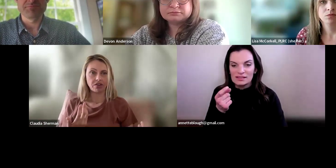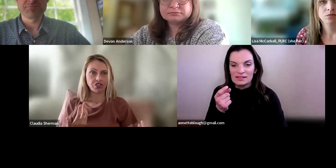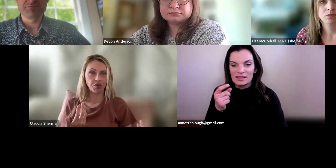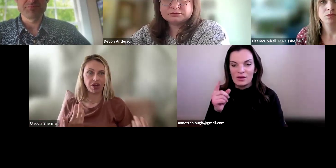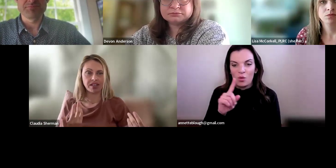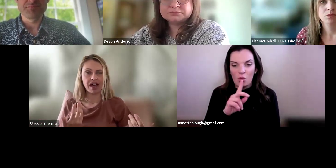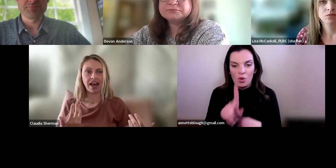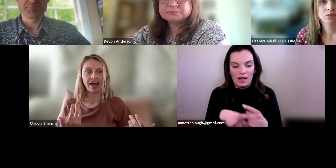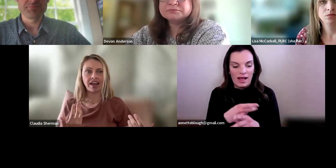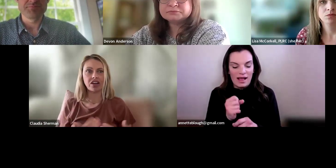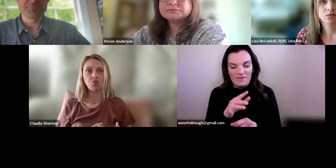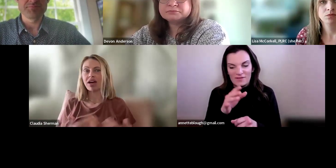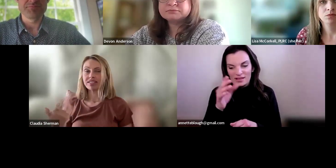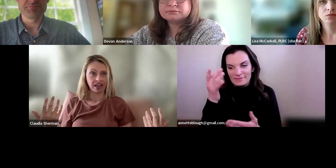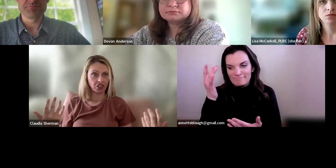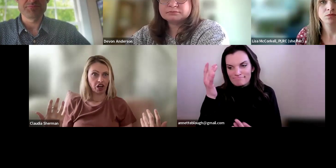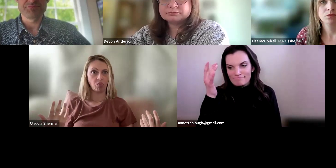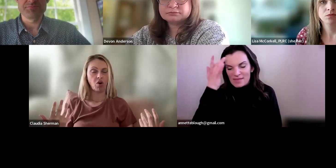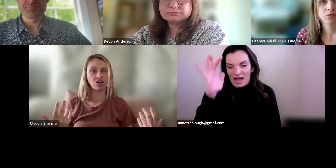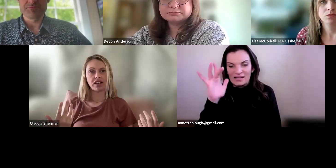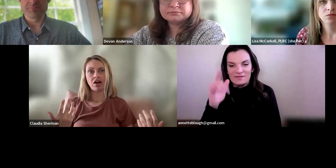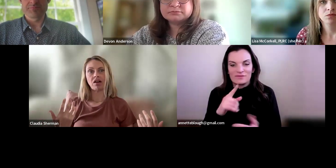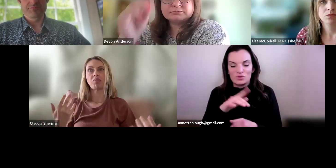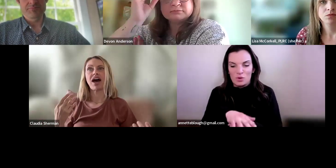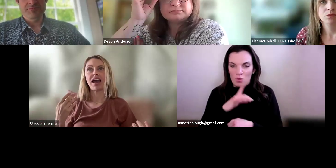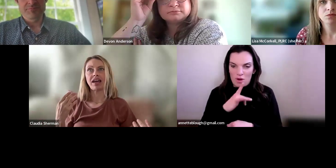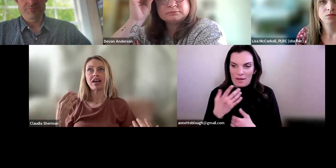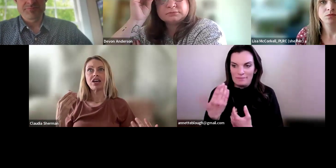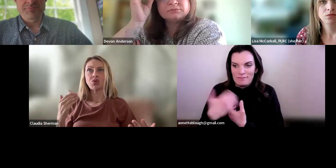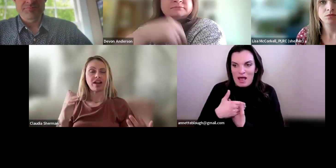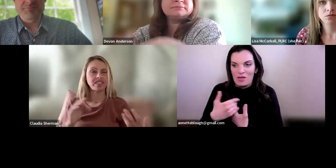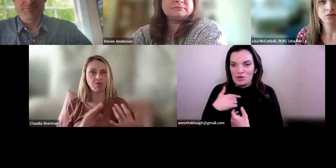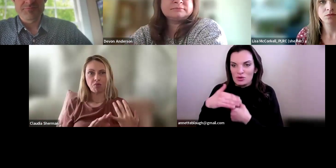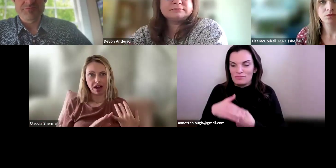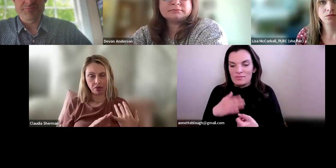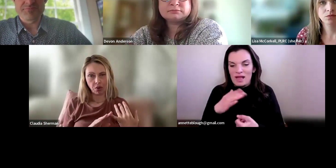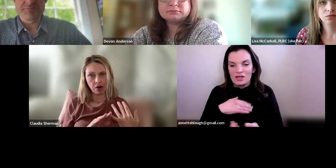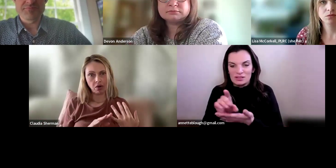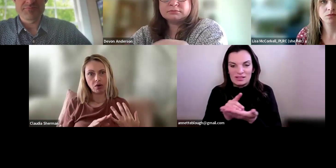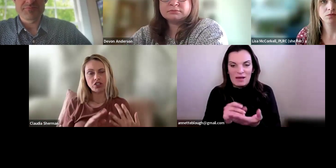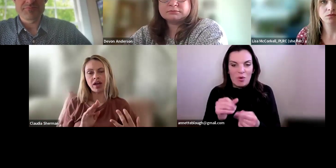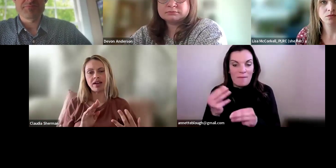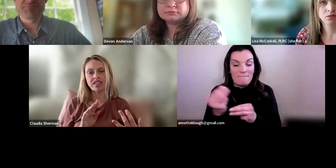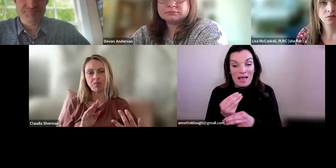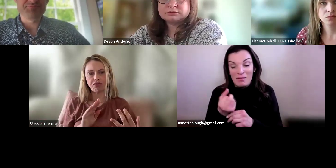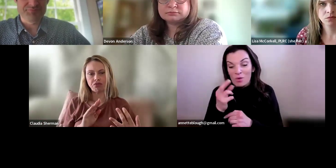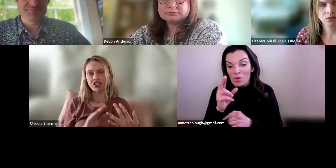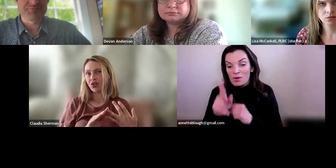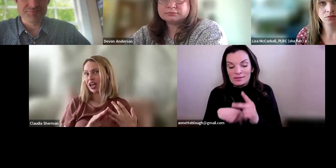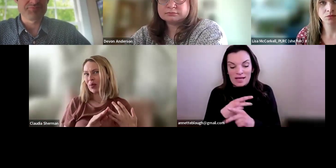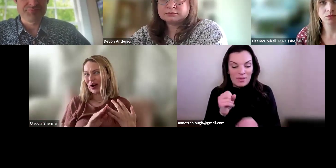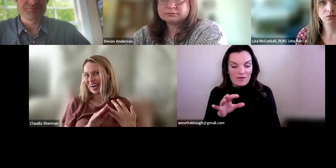stress bothers you, because I can do my design job all day long, but doing any type of math work or doing any type